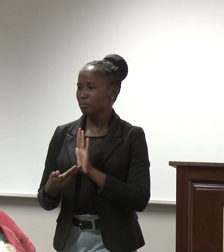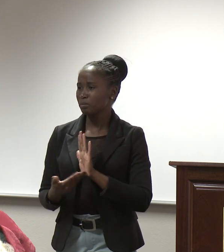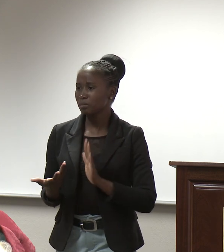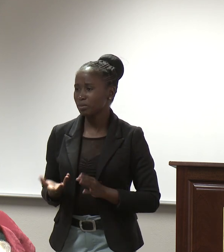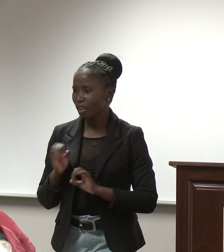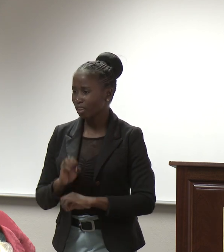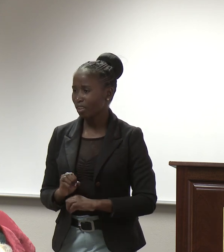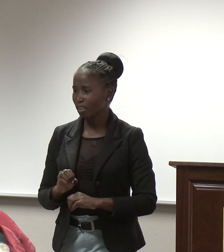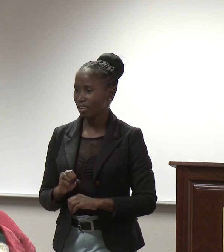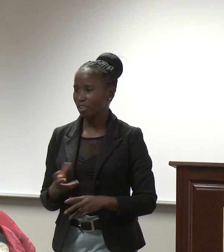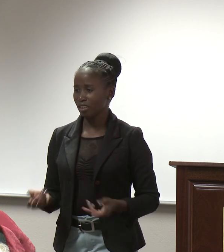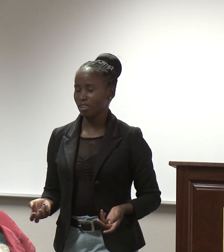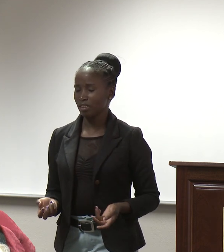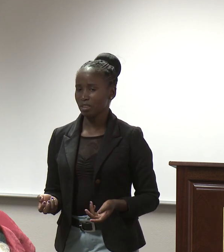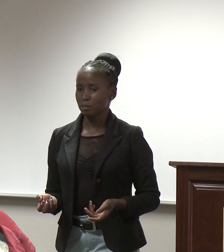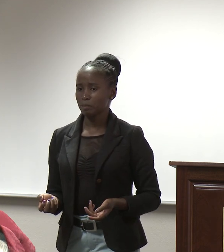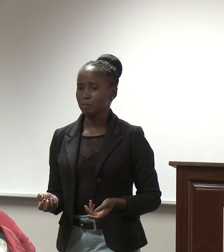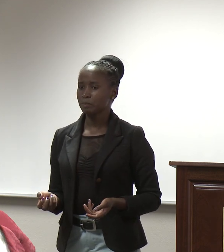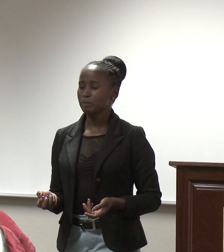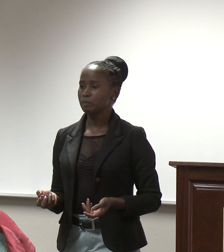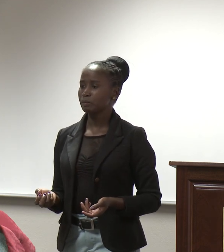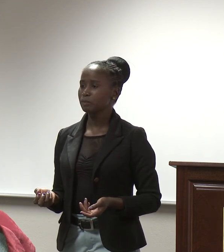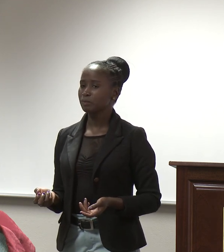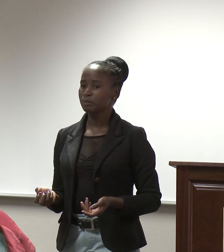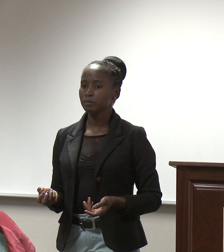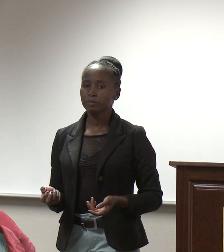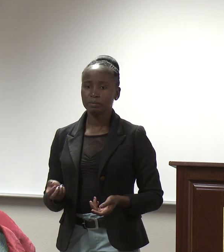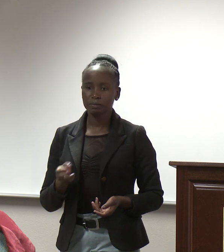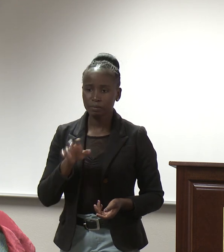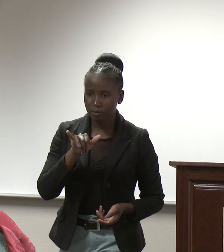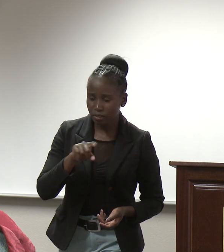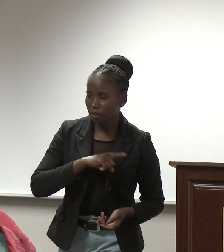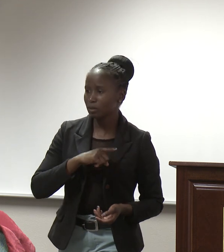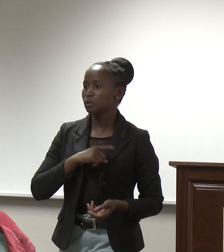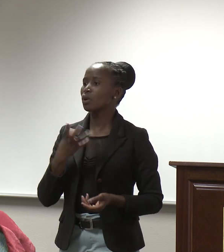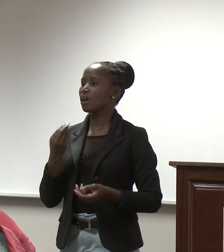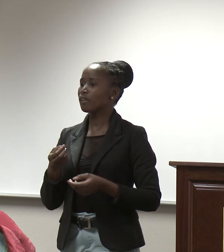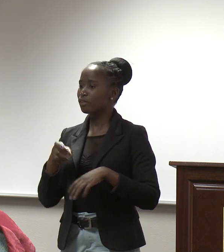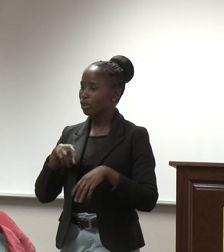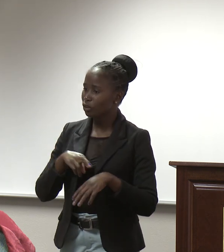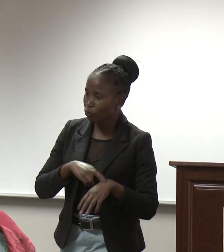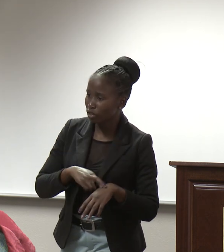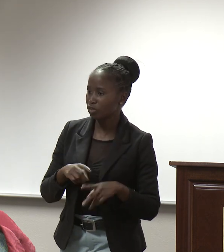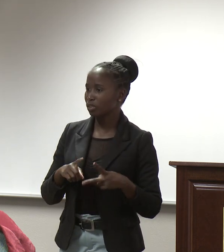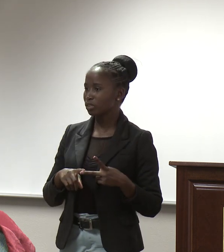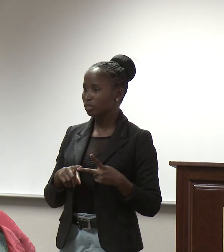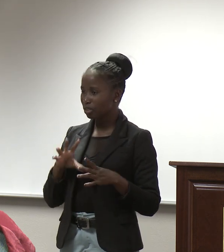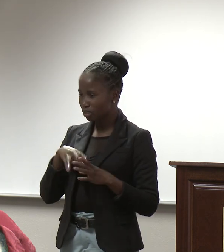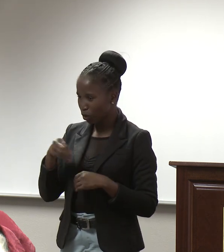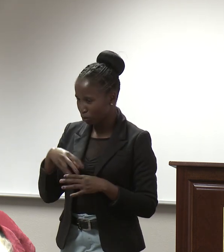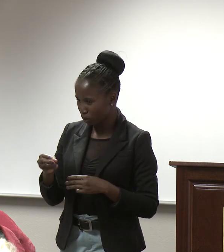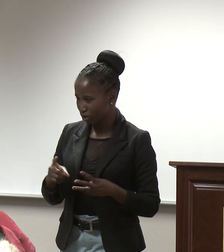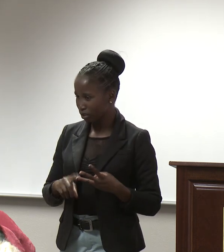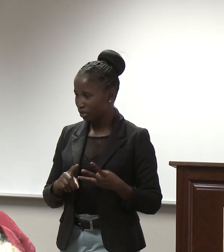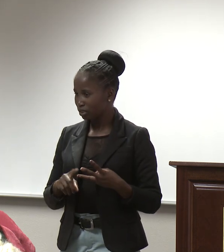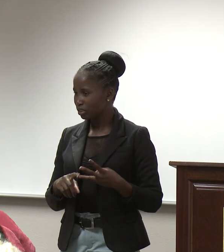tag. That's why there are rankings. That's why there are ratios. That's why there are outputs. That's why